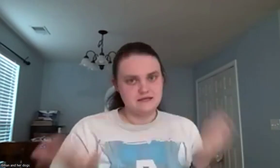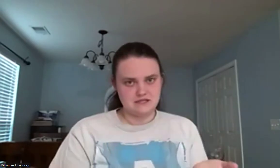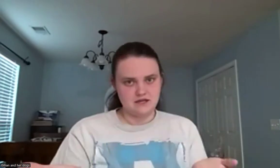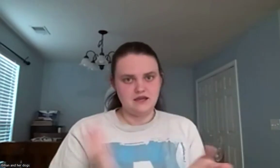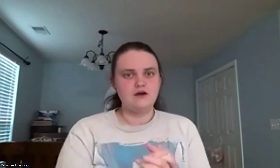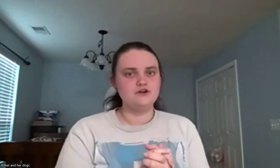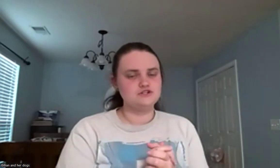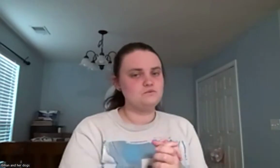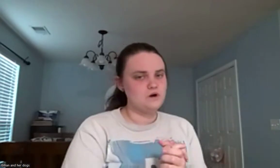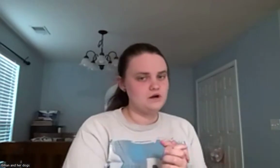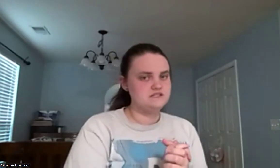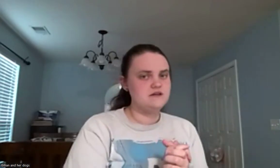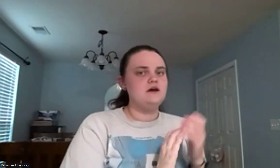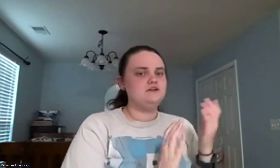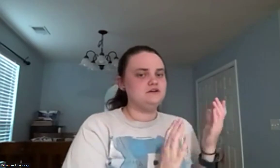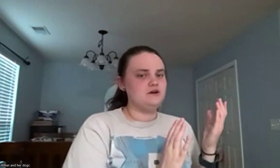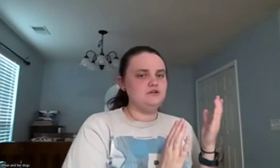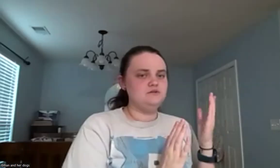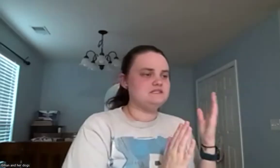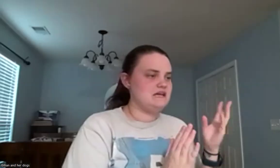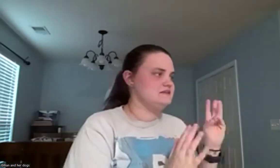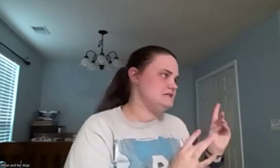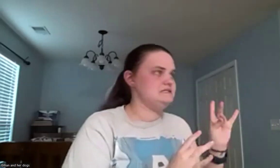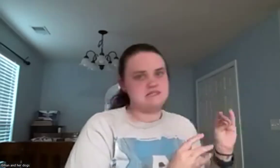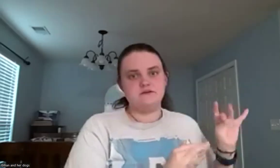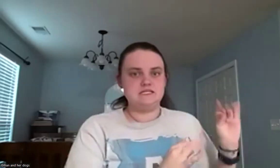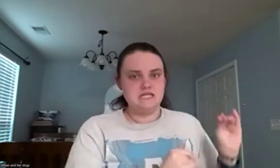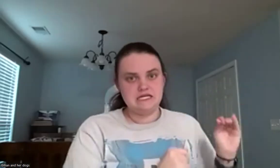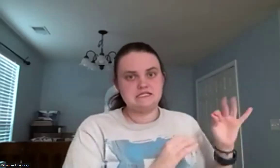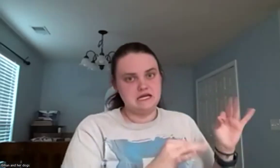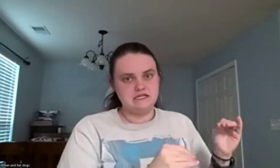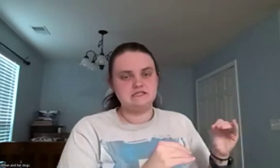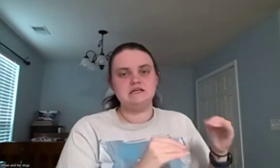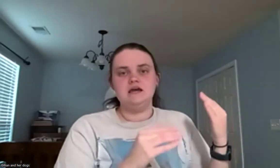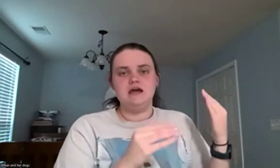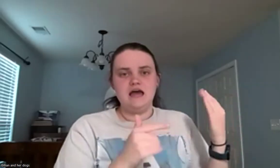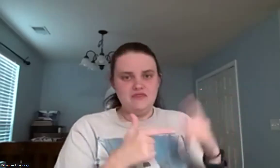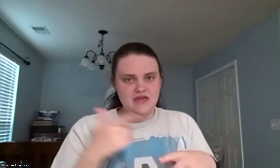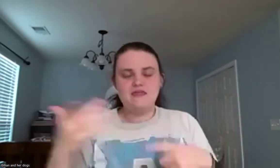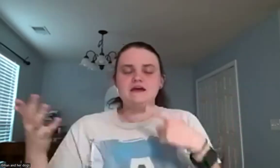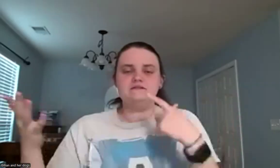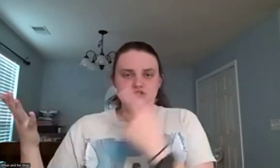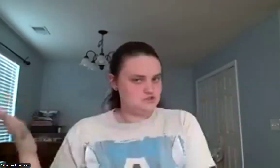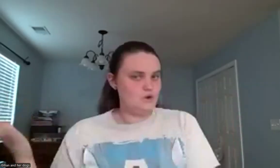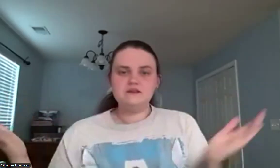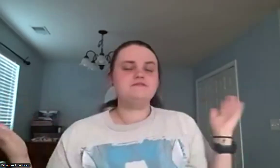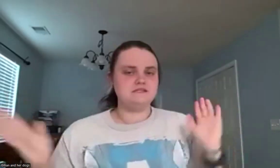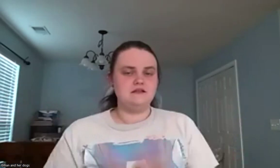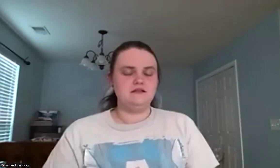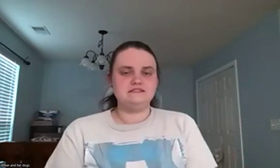slang, how there are certain words, you would say in the 60s, 70s, 80s, 90s, and then there's a totally different like slang